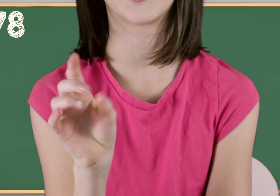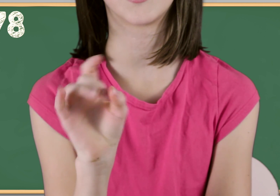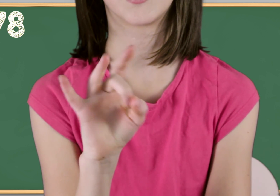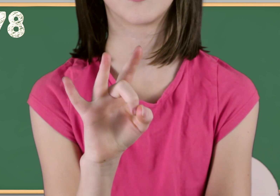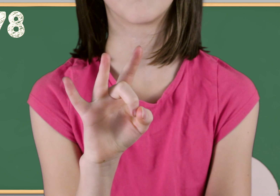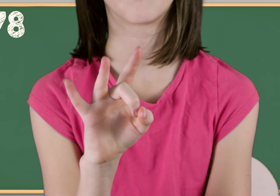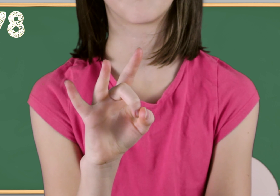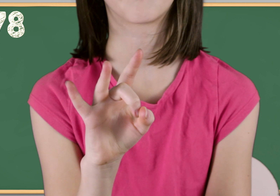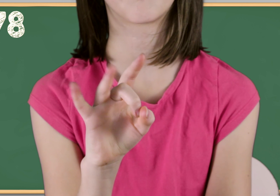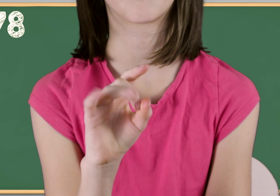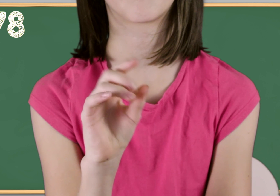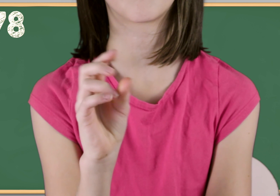78,